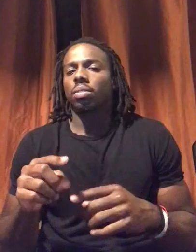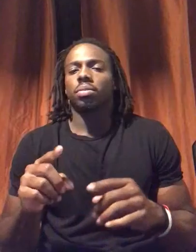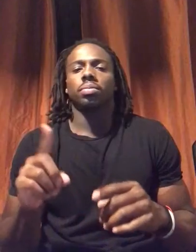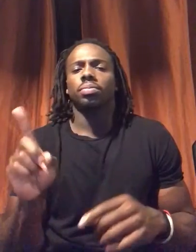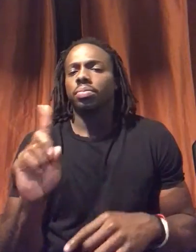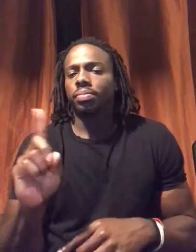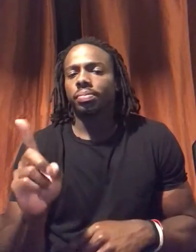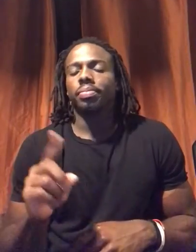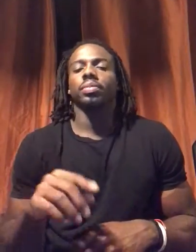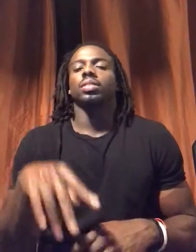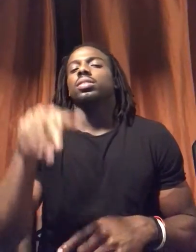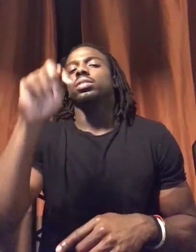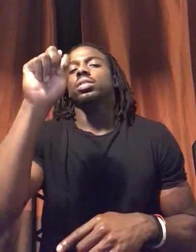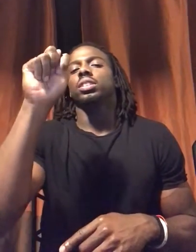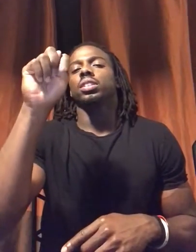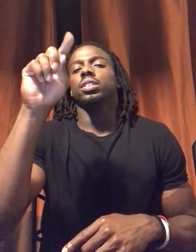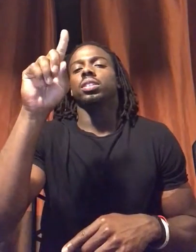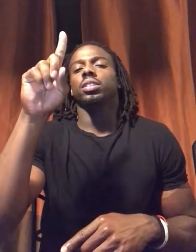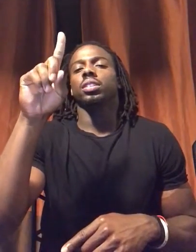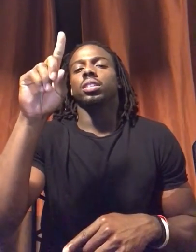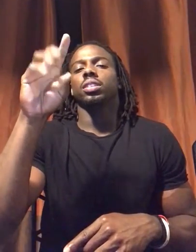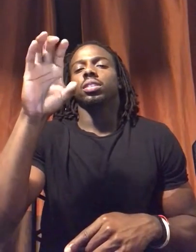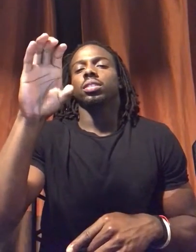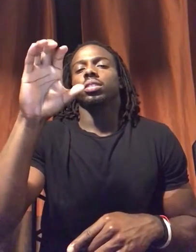I'm gonna box this off real quick.